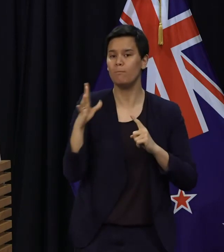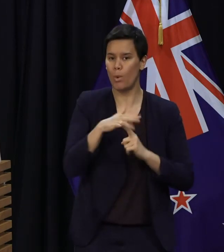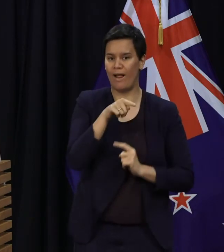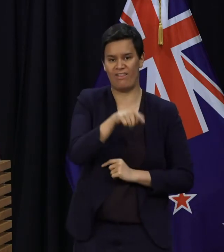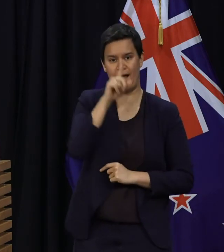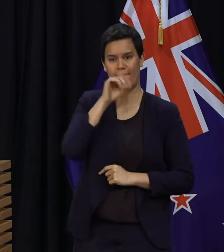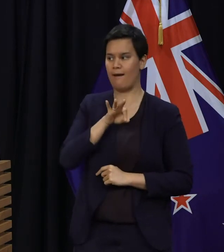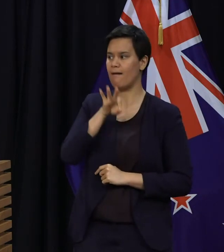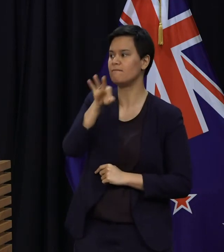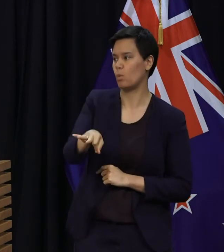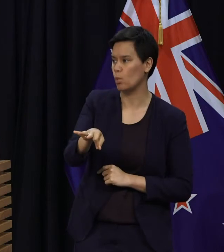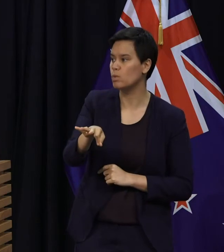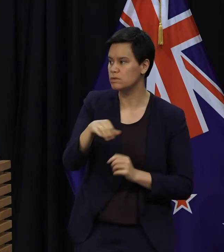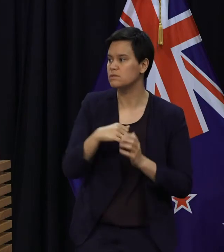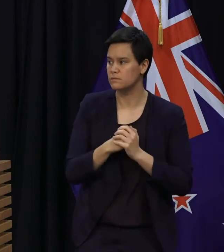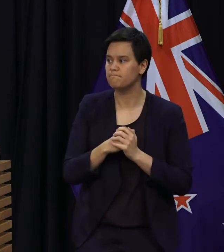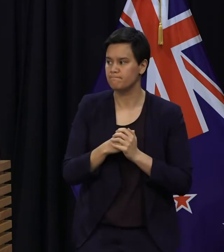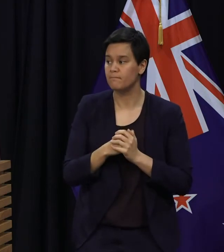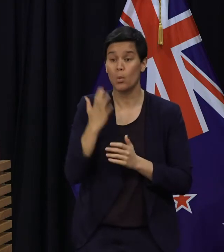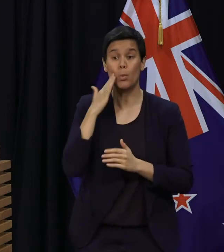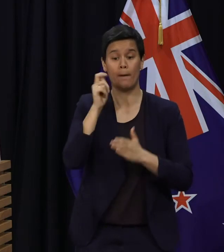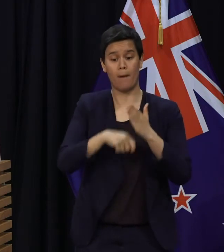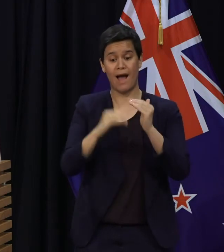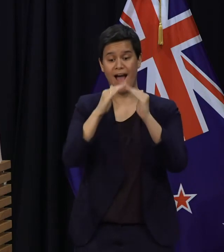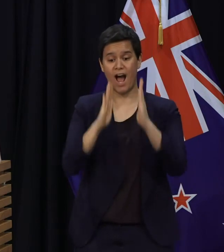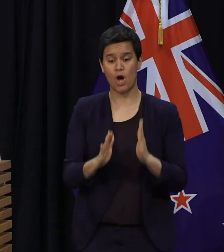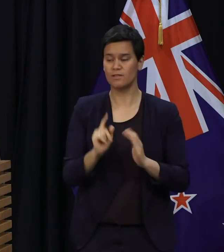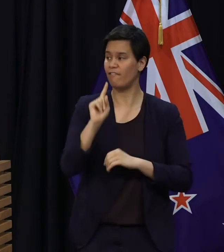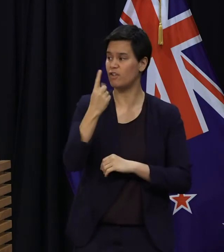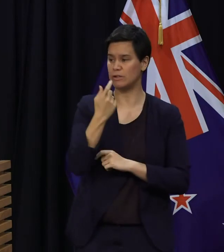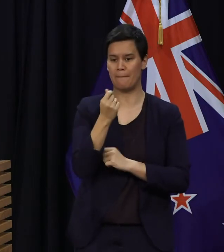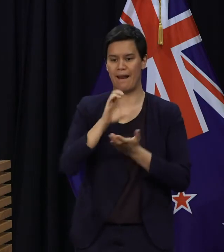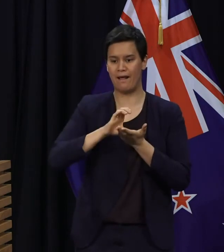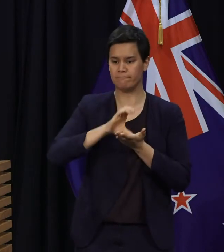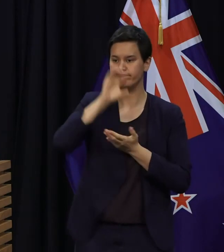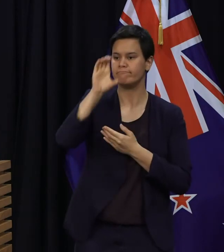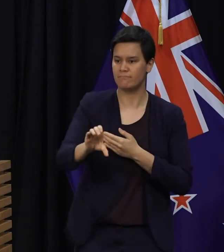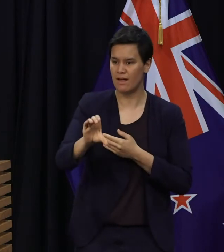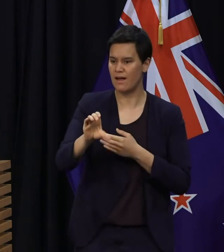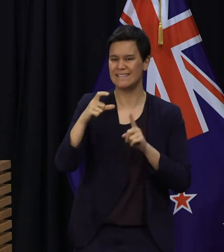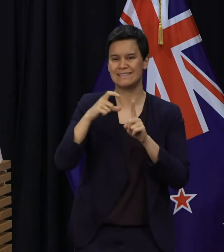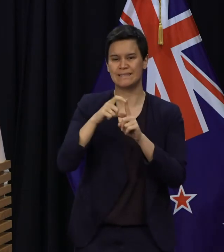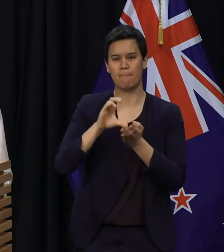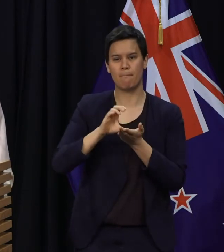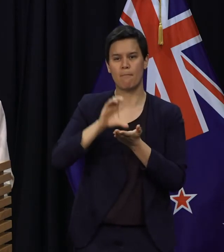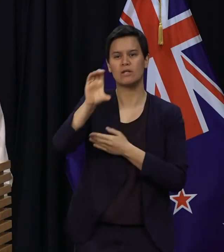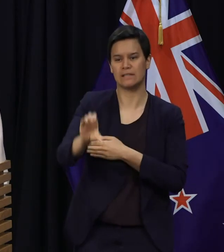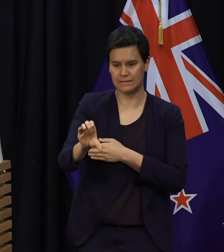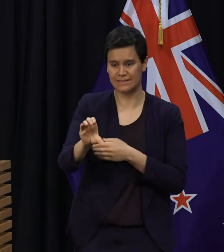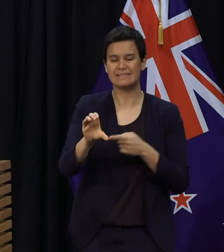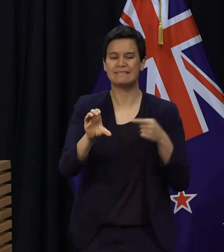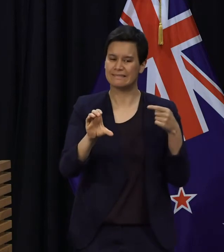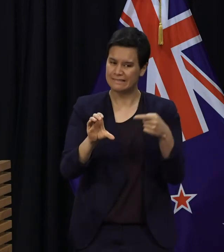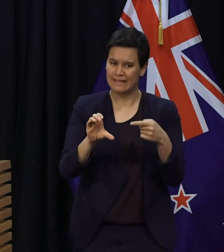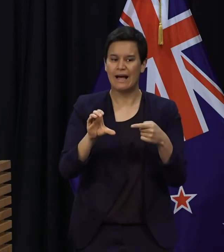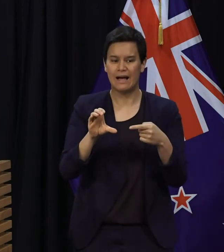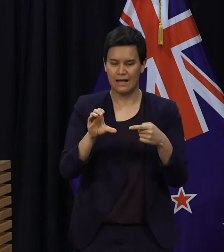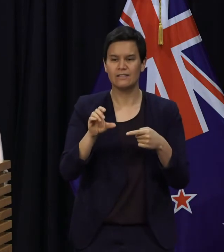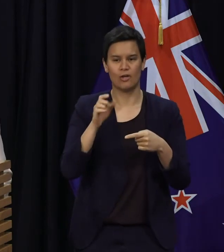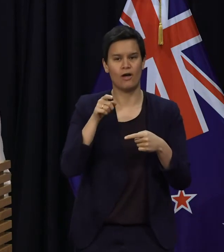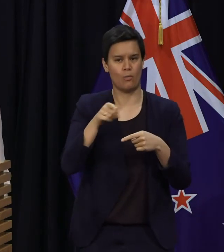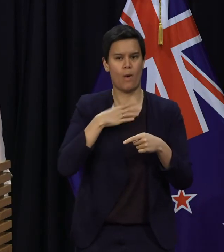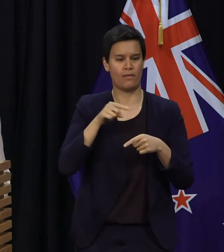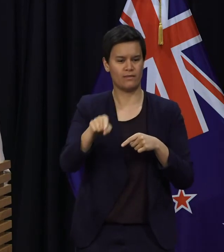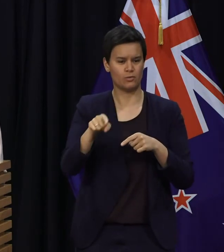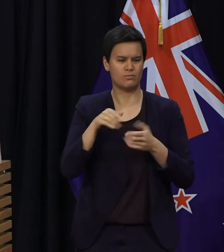those deposits that are growing increasingly in size that are required to get into the market. So whilst we saw